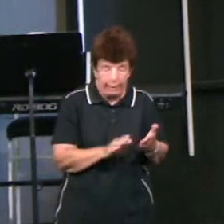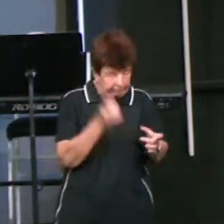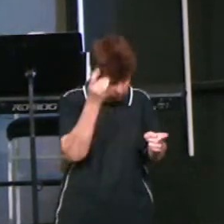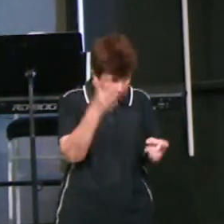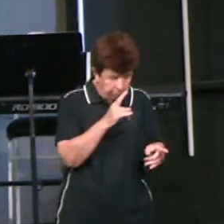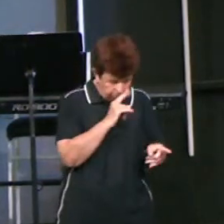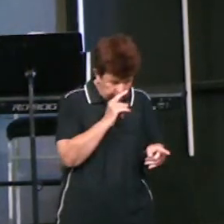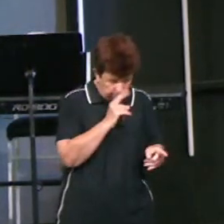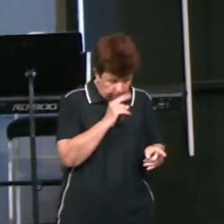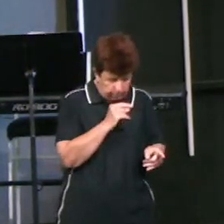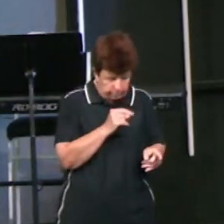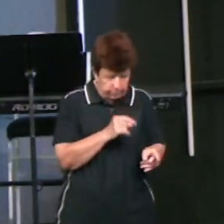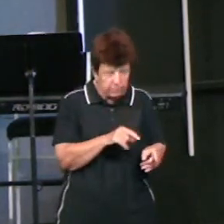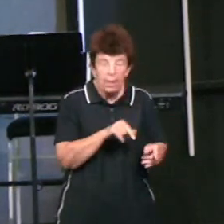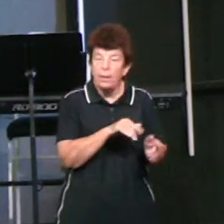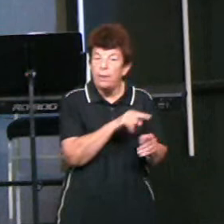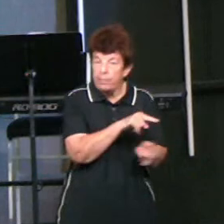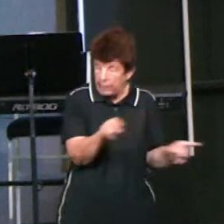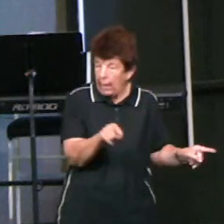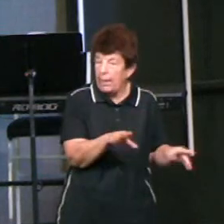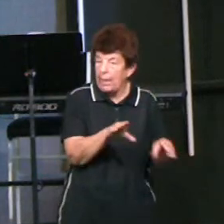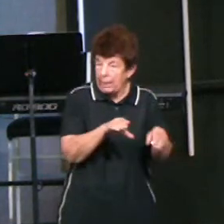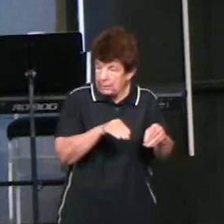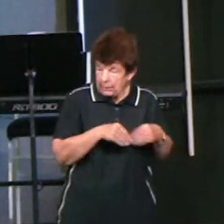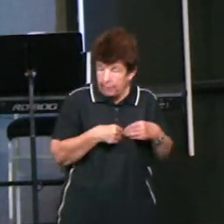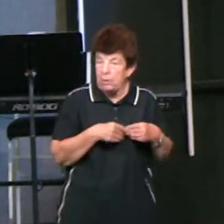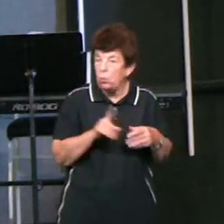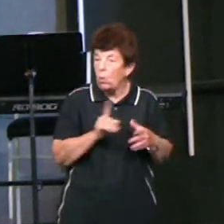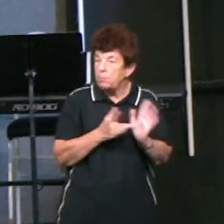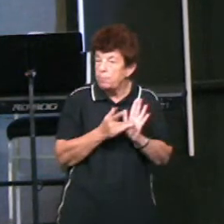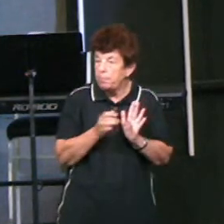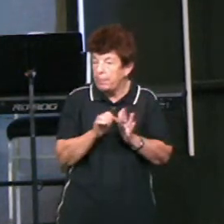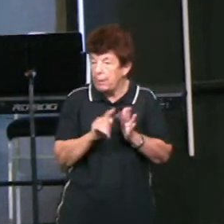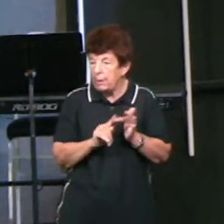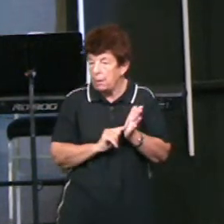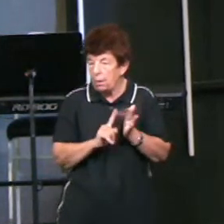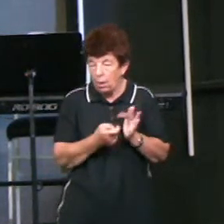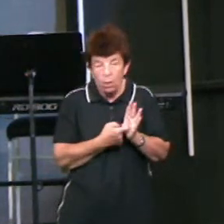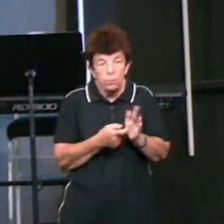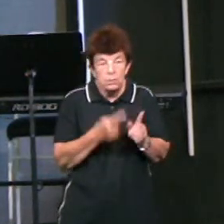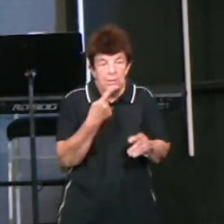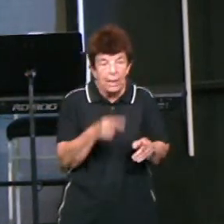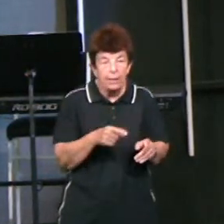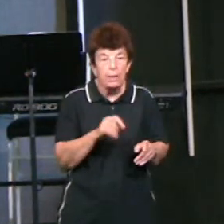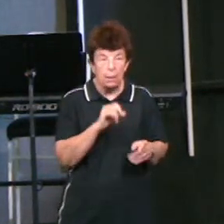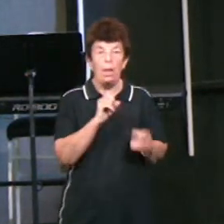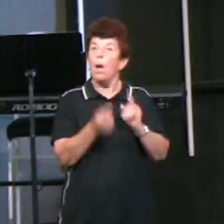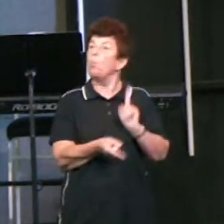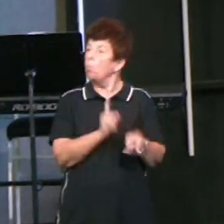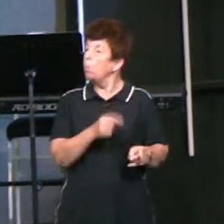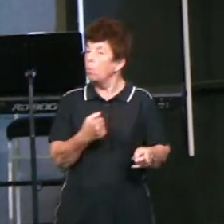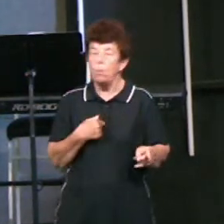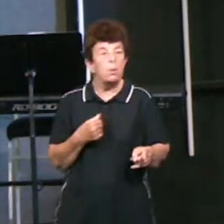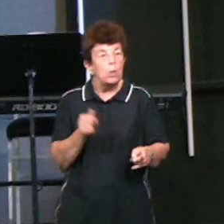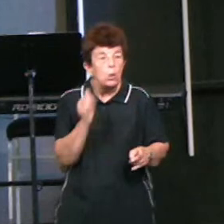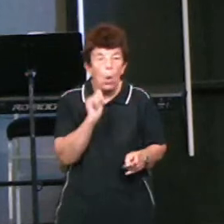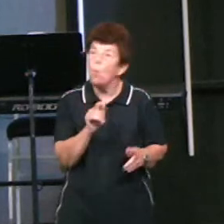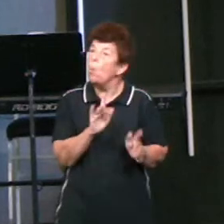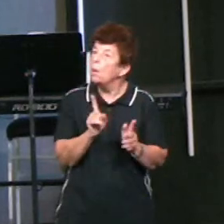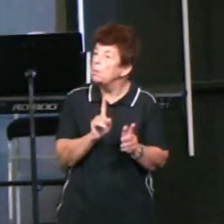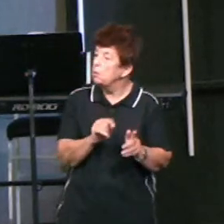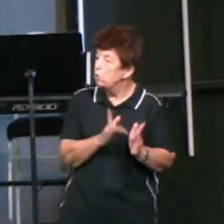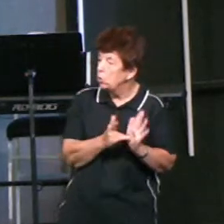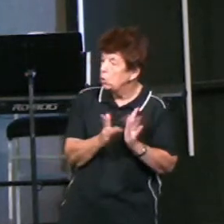people, received what Peter was saying. They understood it. They went, "You know what?